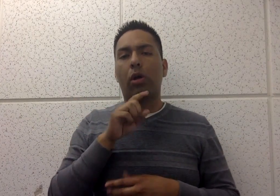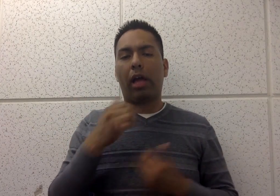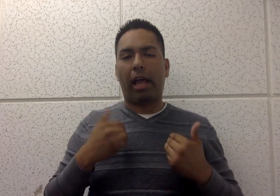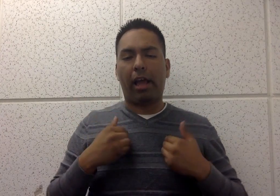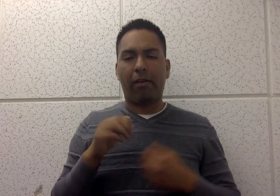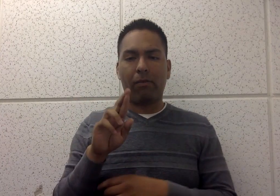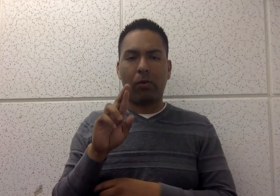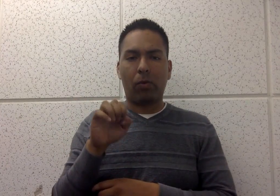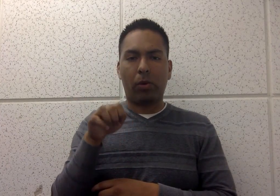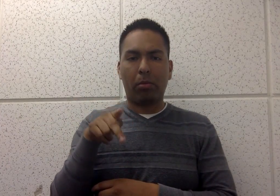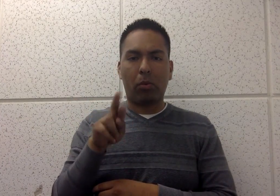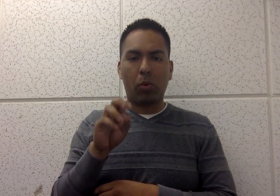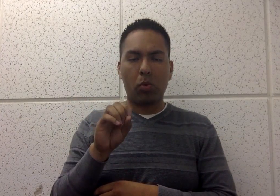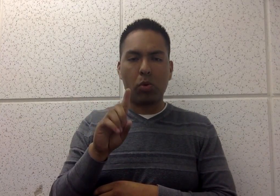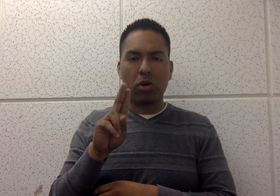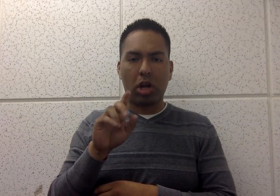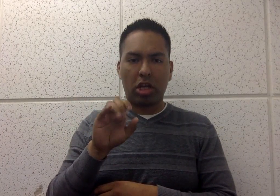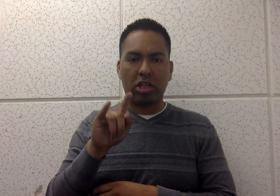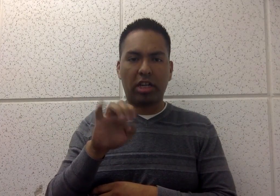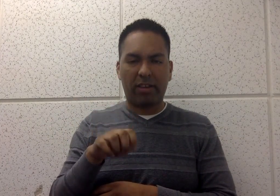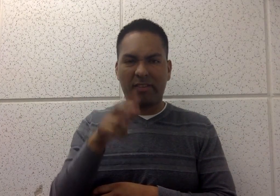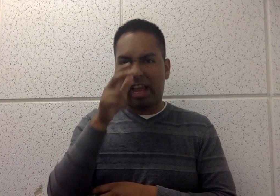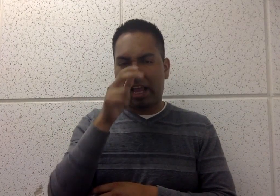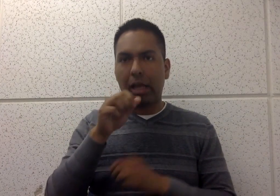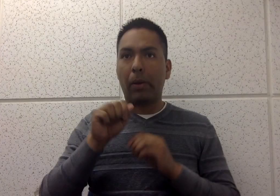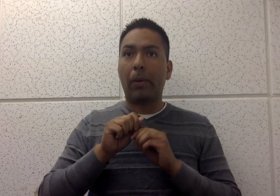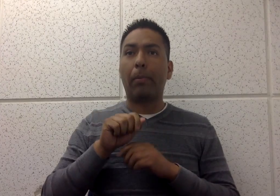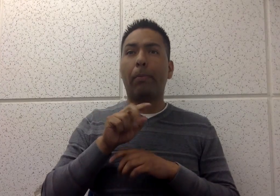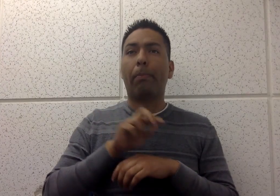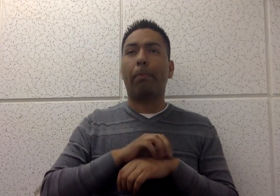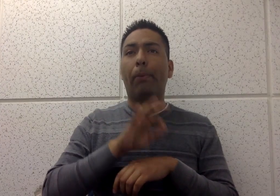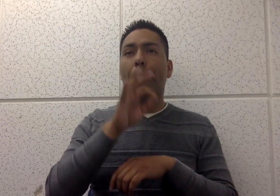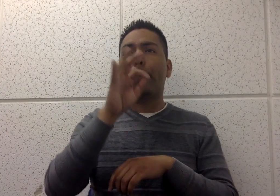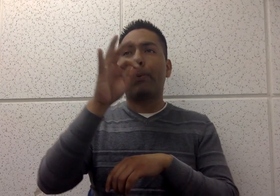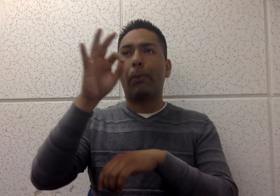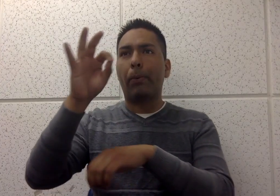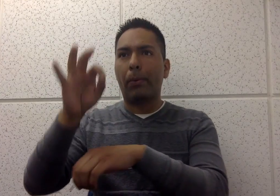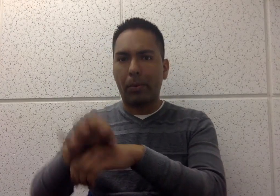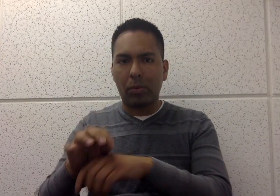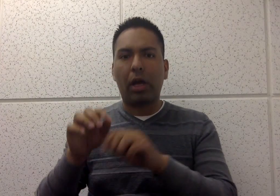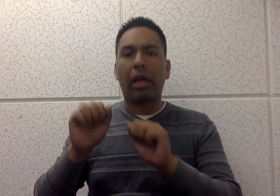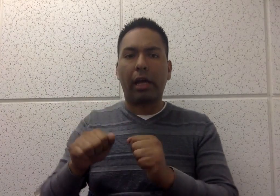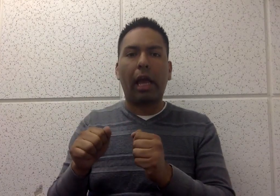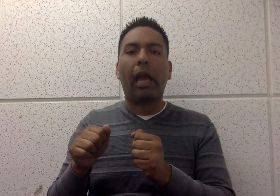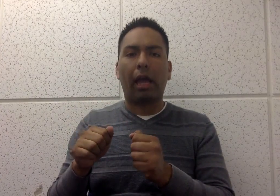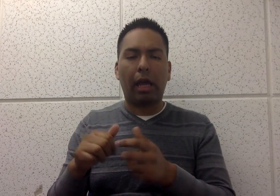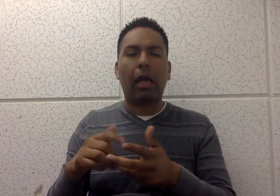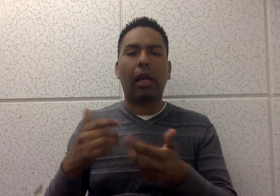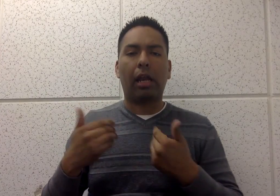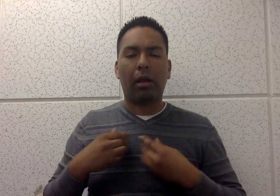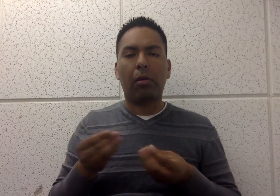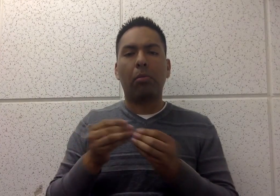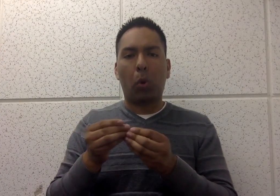mating flight. So every year on the same day, and it's a mystery exactly how that happens, each colony sends out its